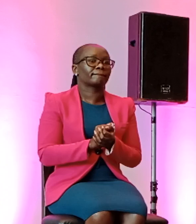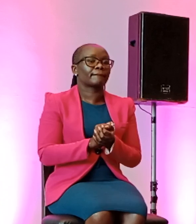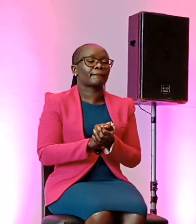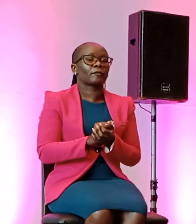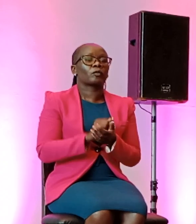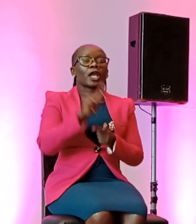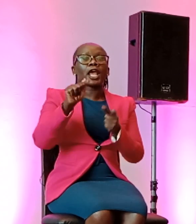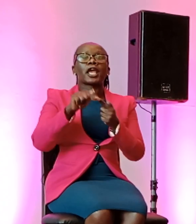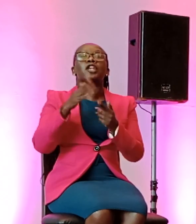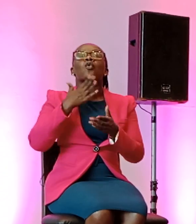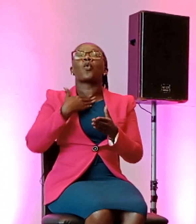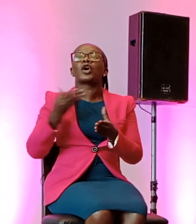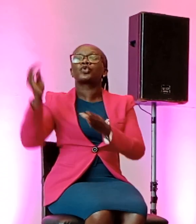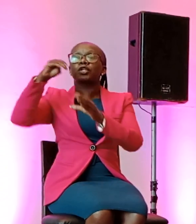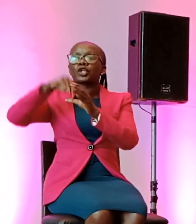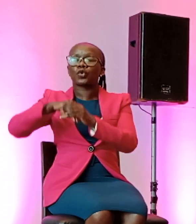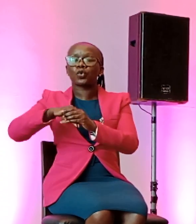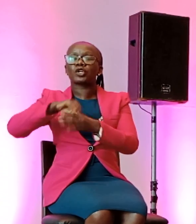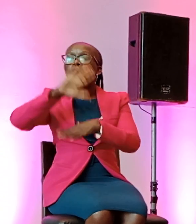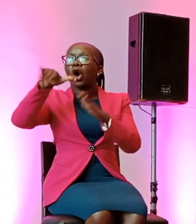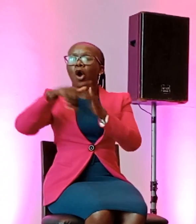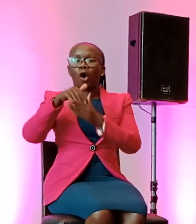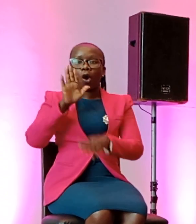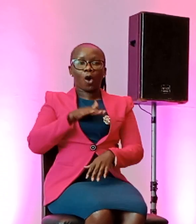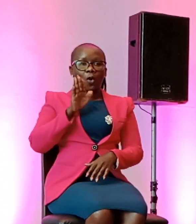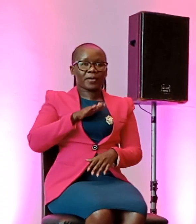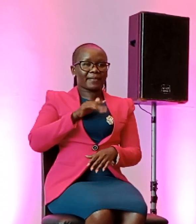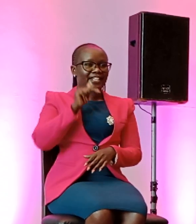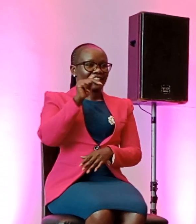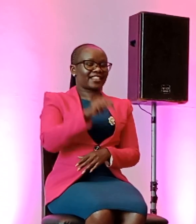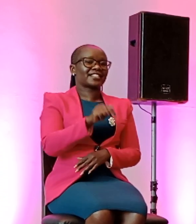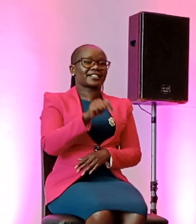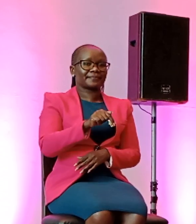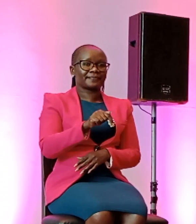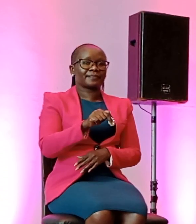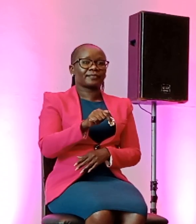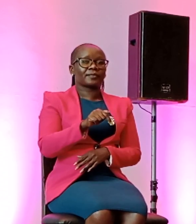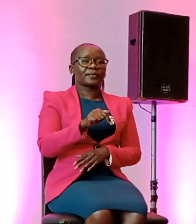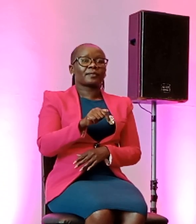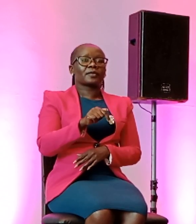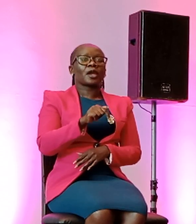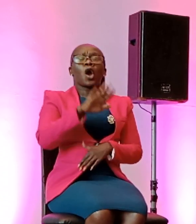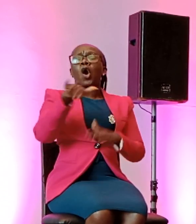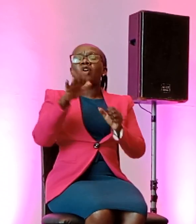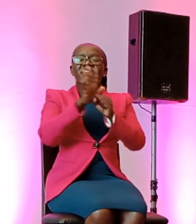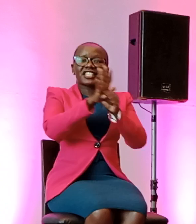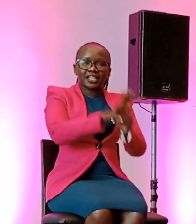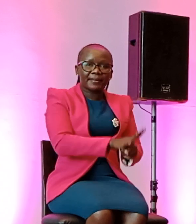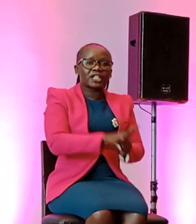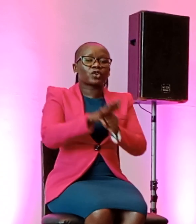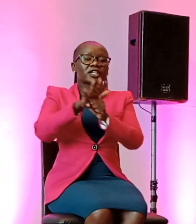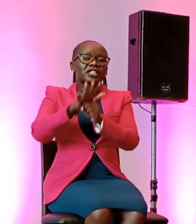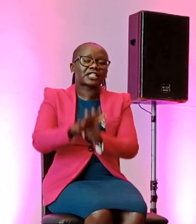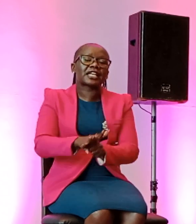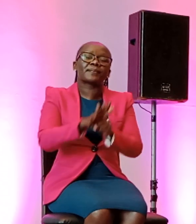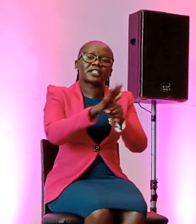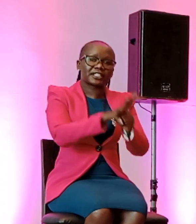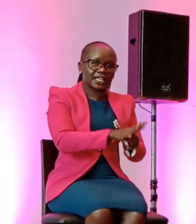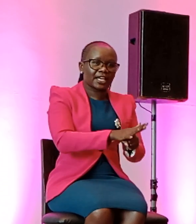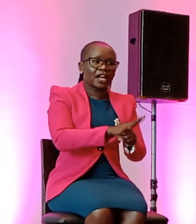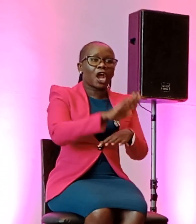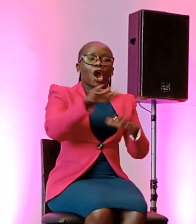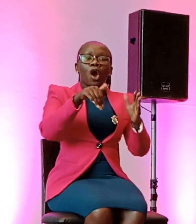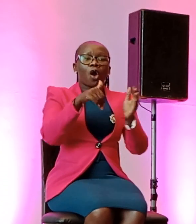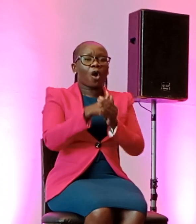When you want to include every woman in this, those kind of discriminations, those kind